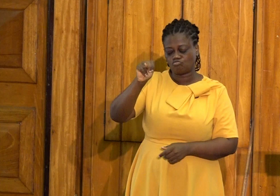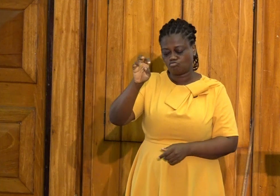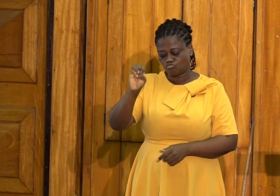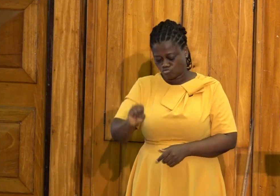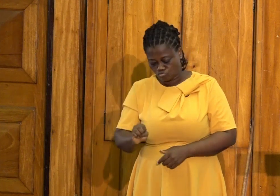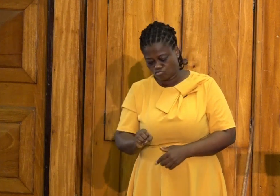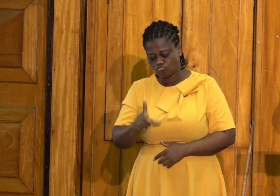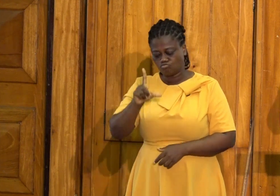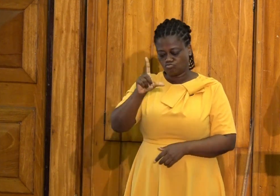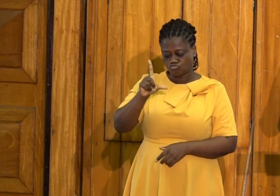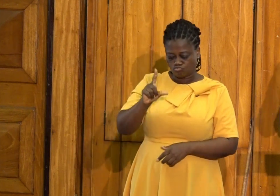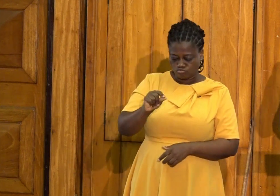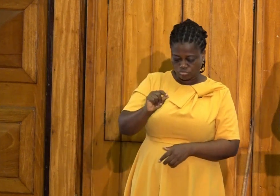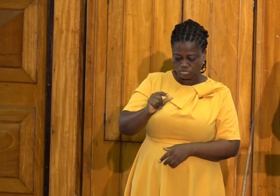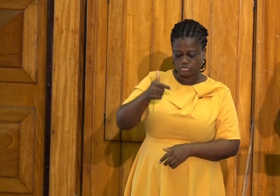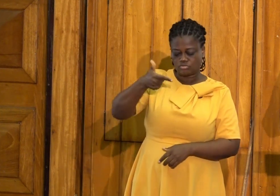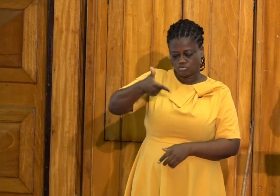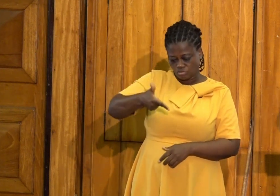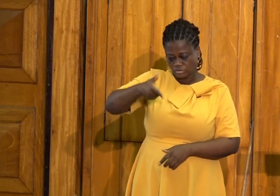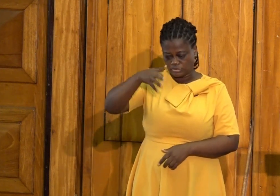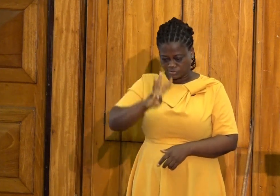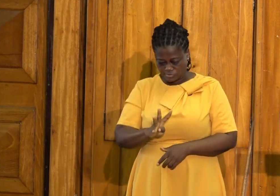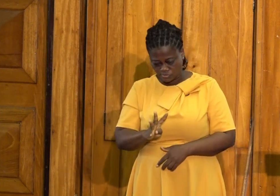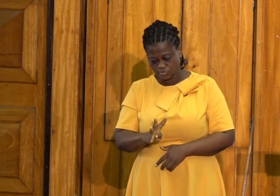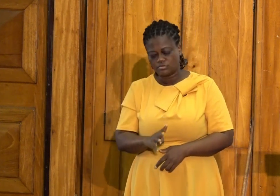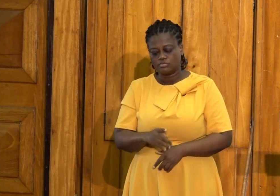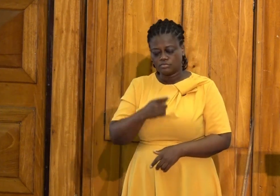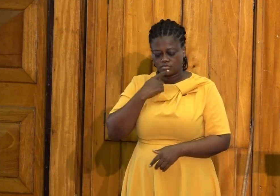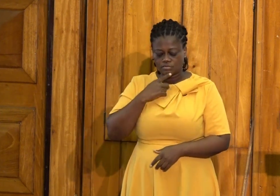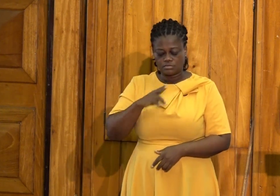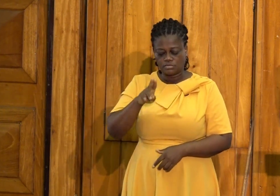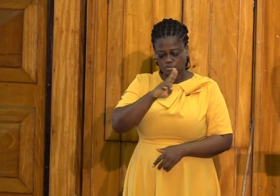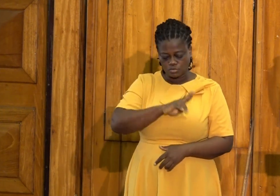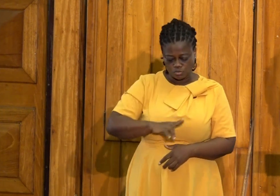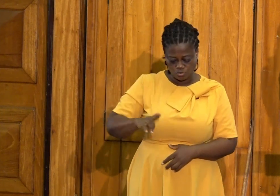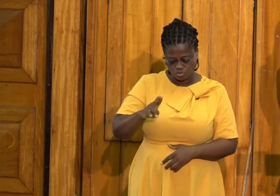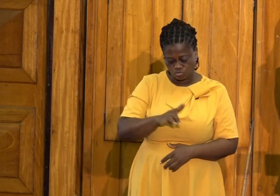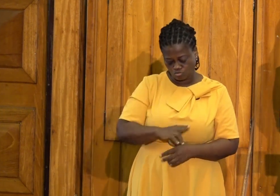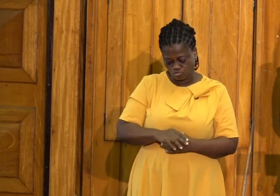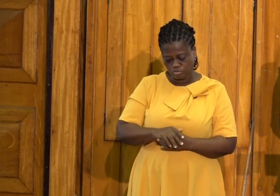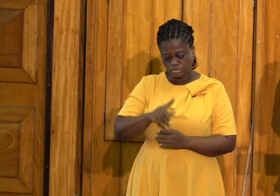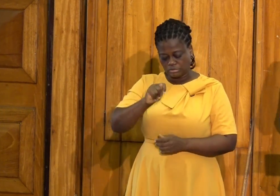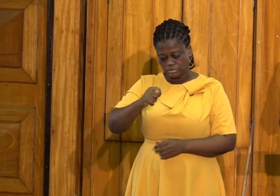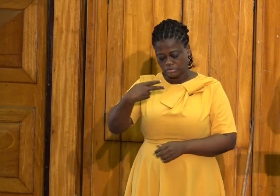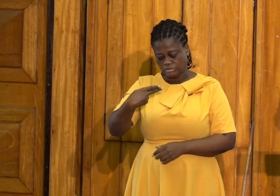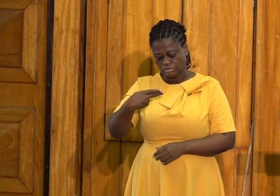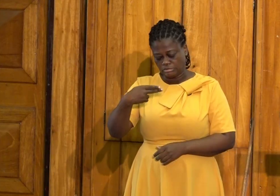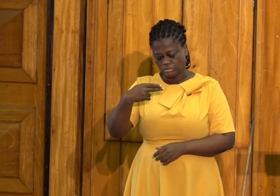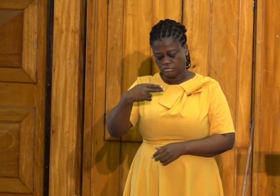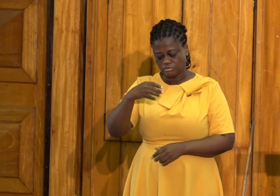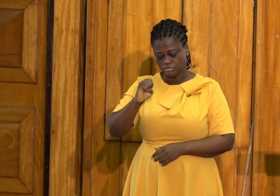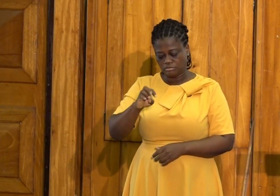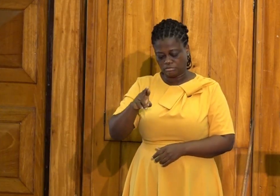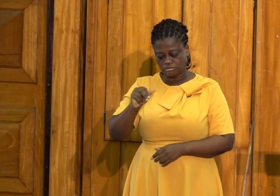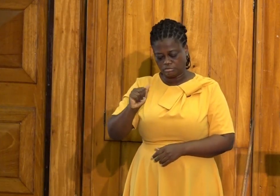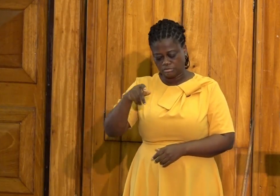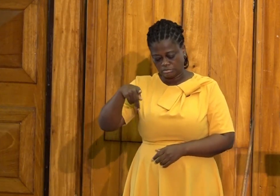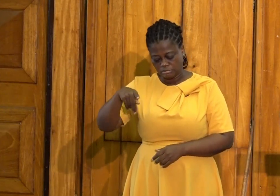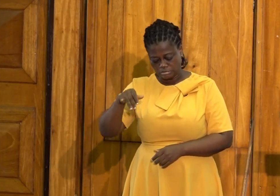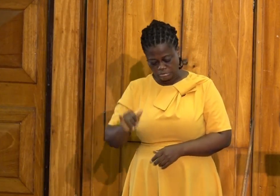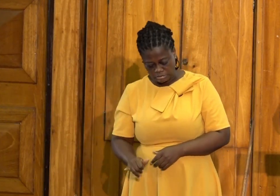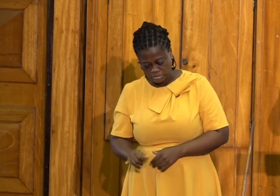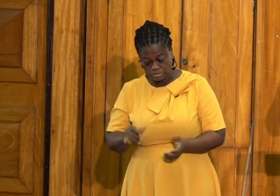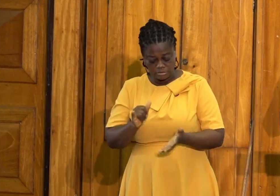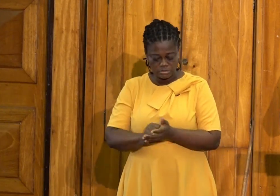options that were used are LEAP, thermoablation, and cryotherapy. Then we assessed the outcomes. This